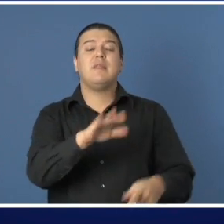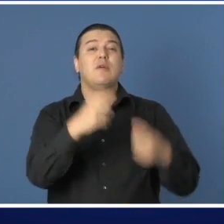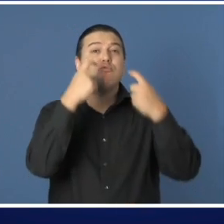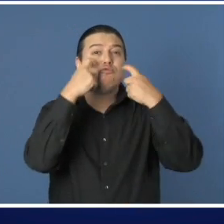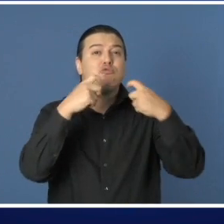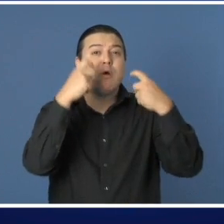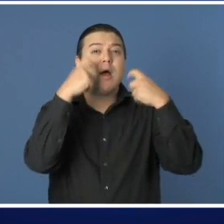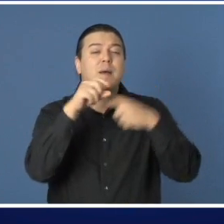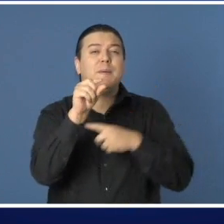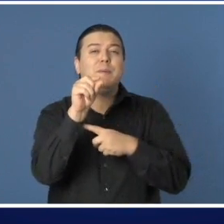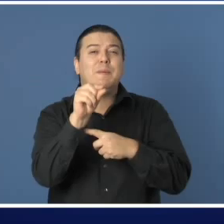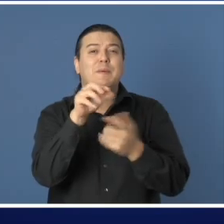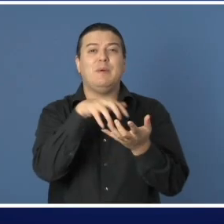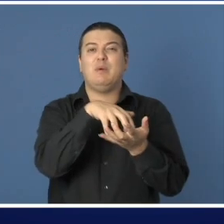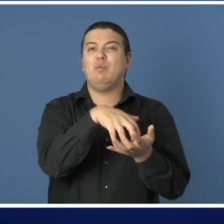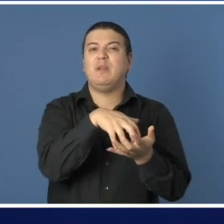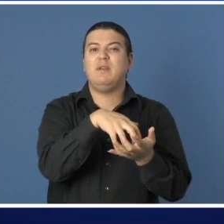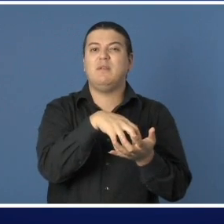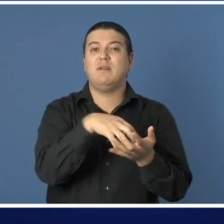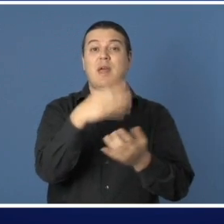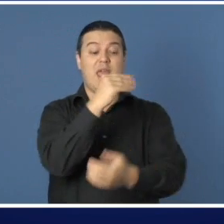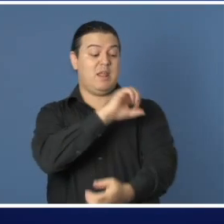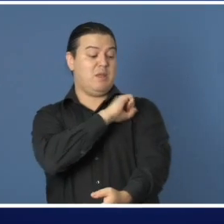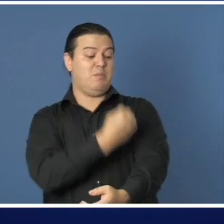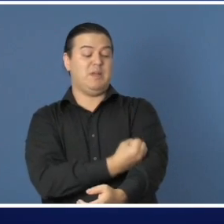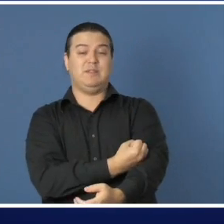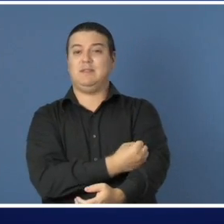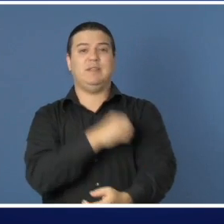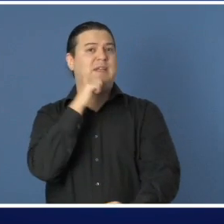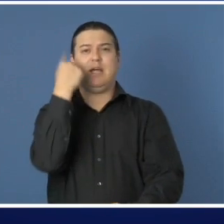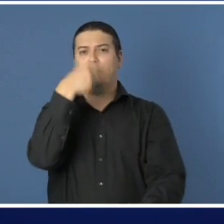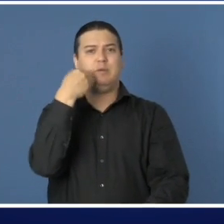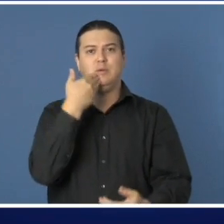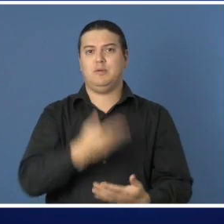And have a weak cry, And poor muscle tone.